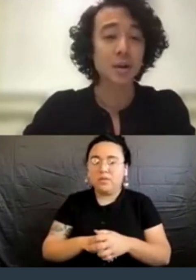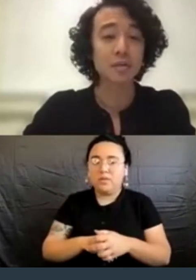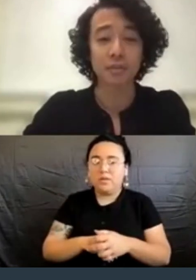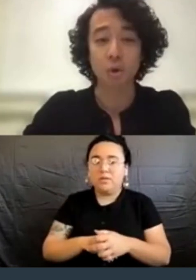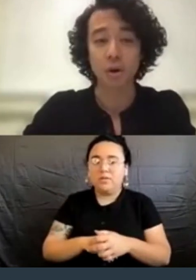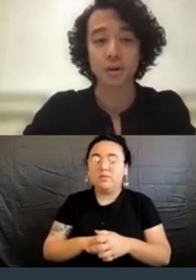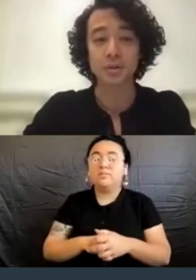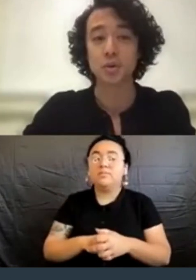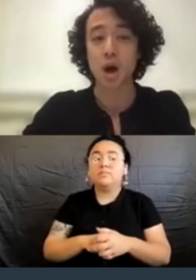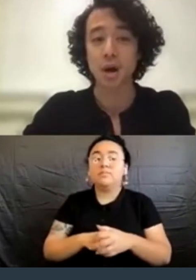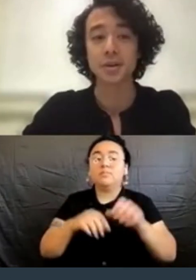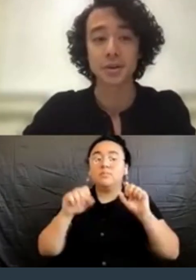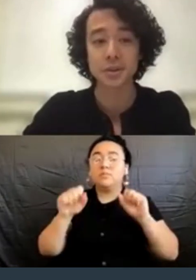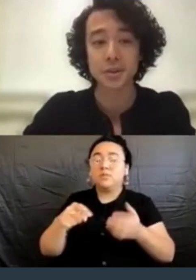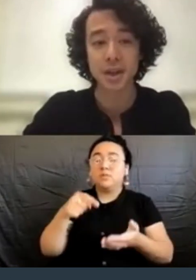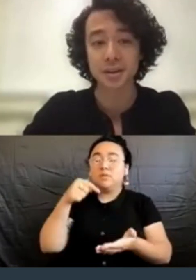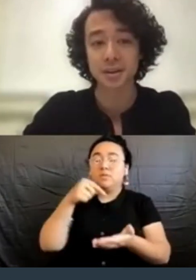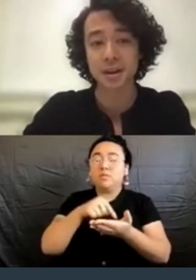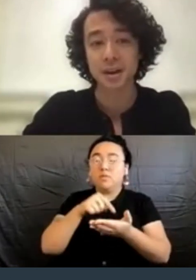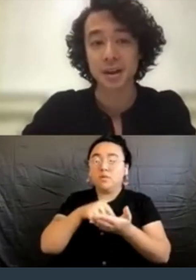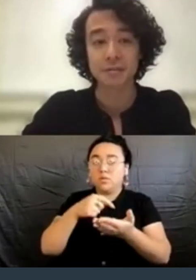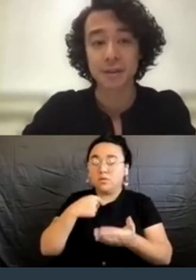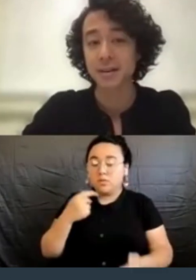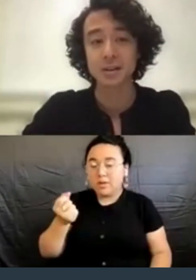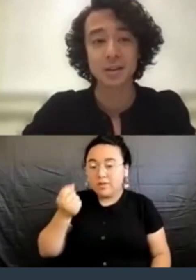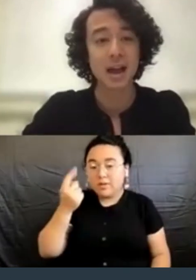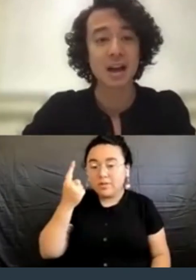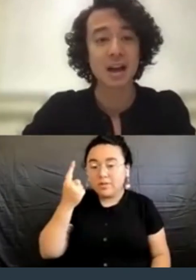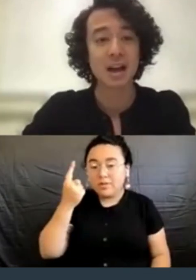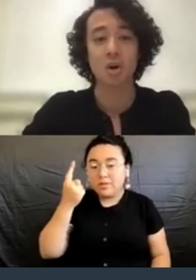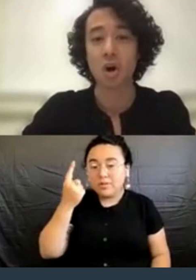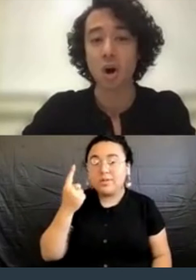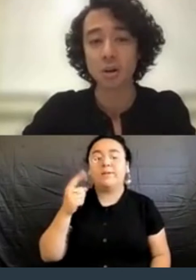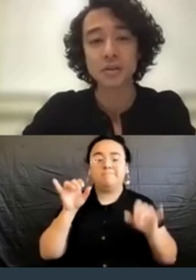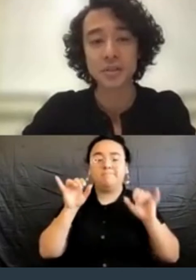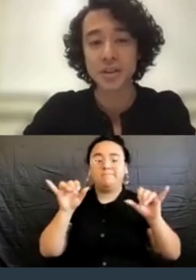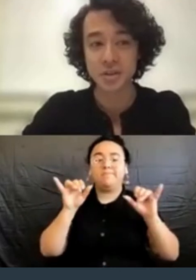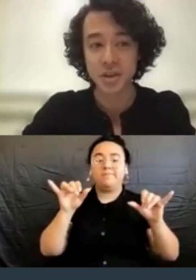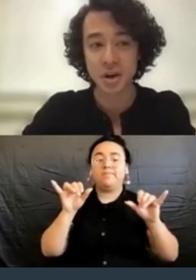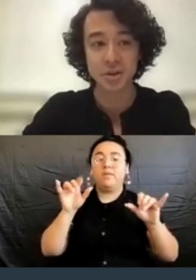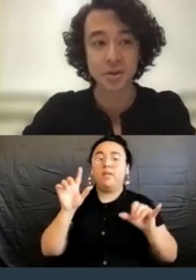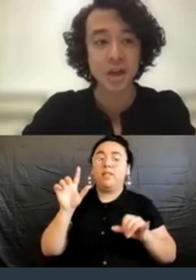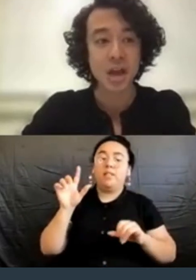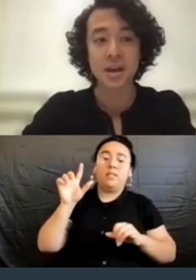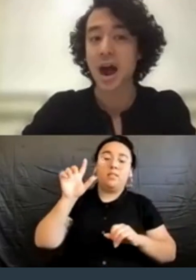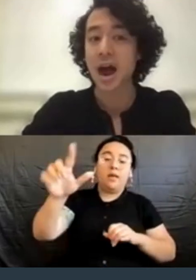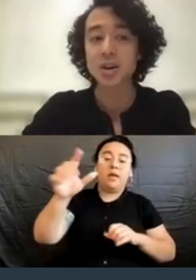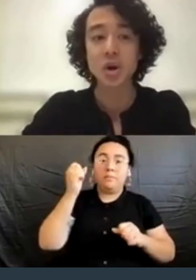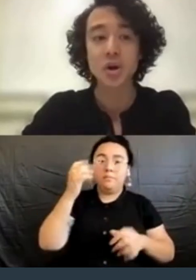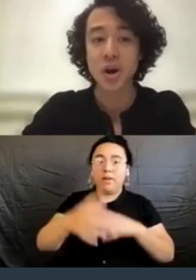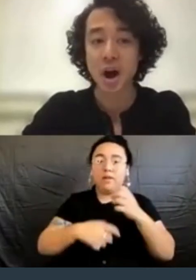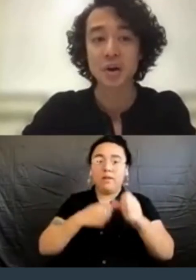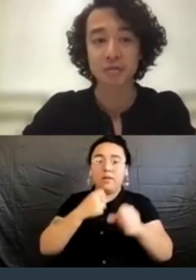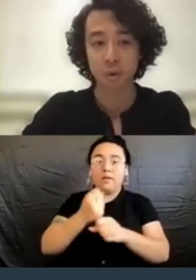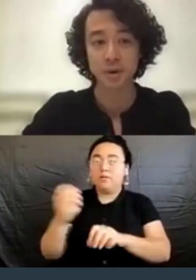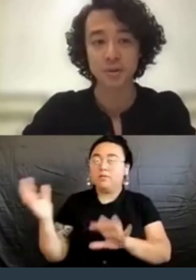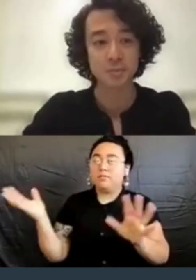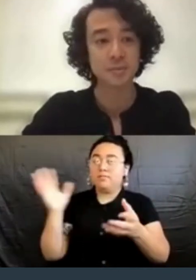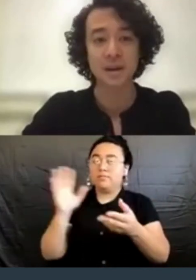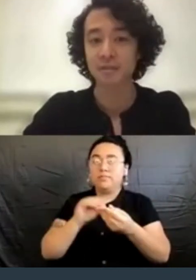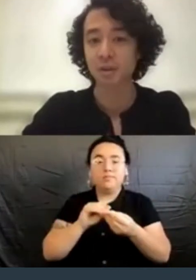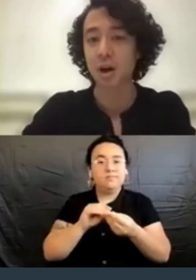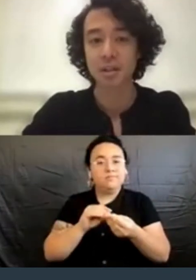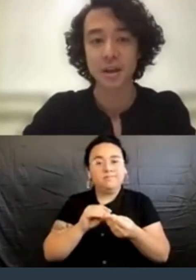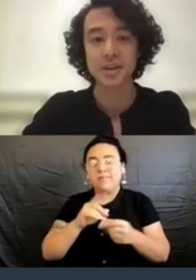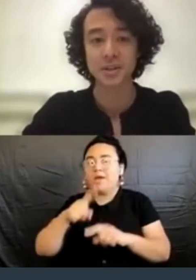I could afford to understand, finally, after all of these years, that I could not afford to